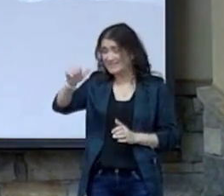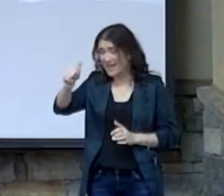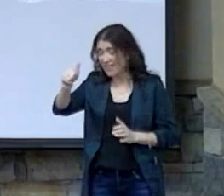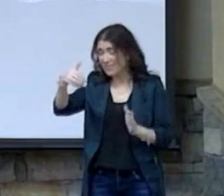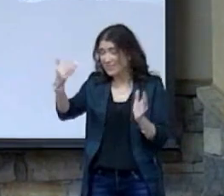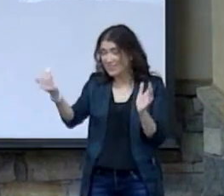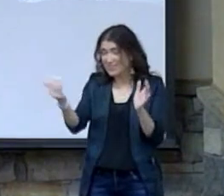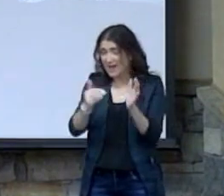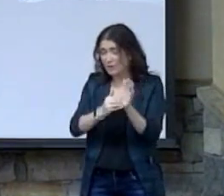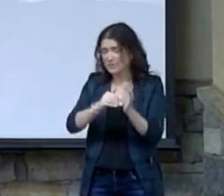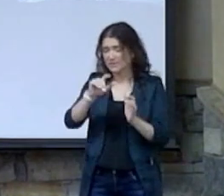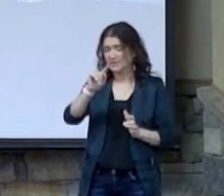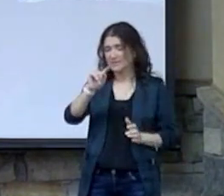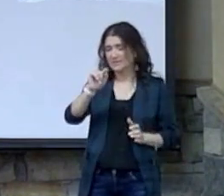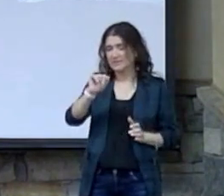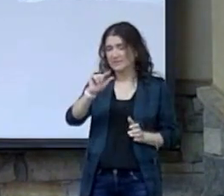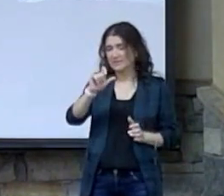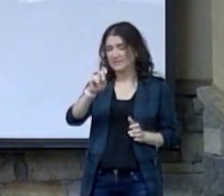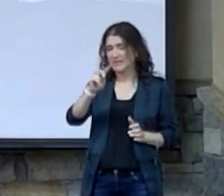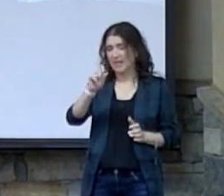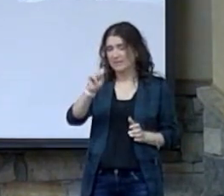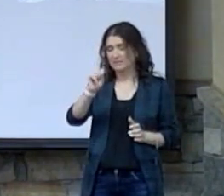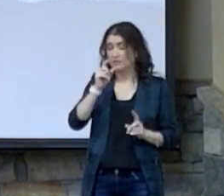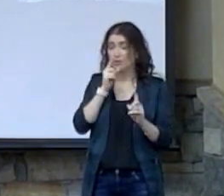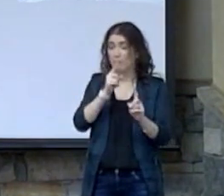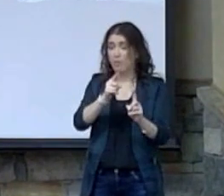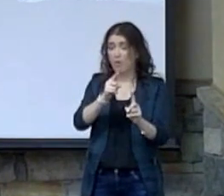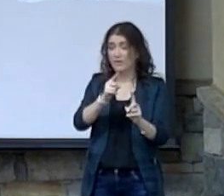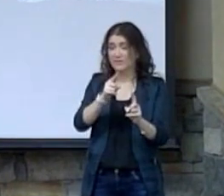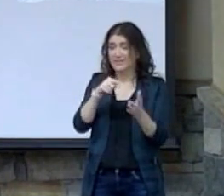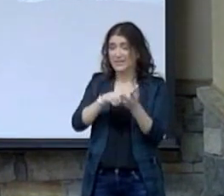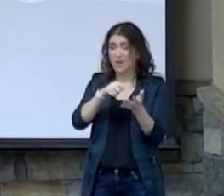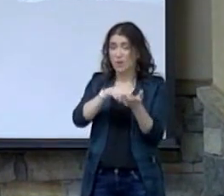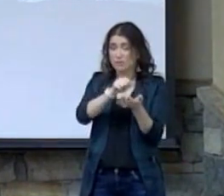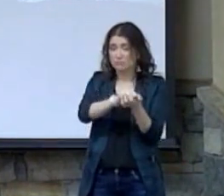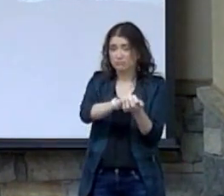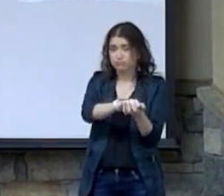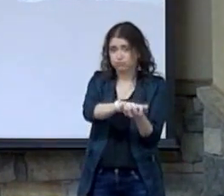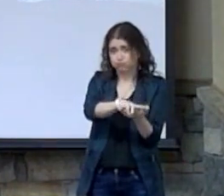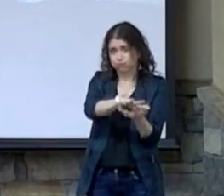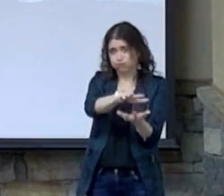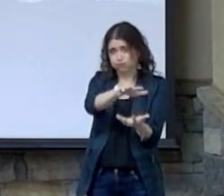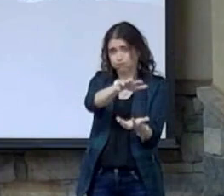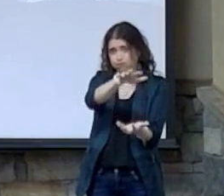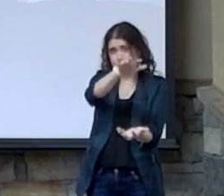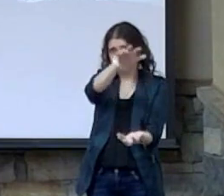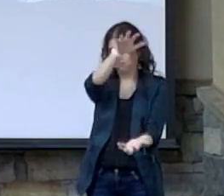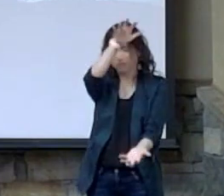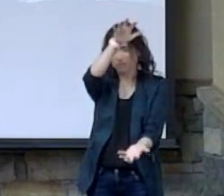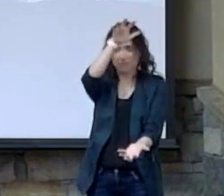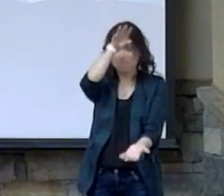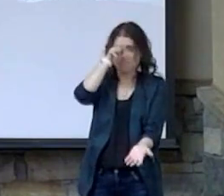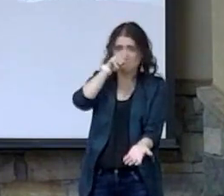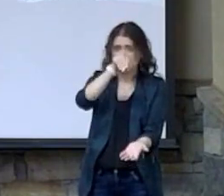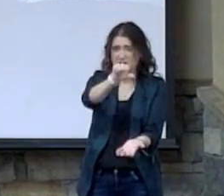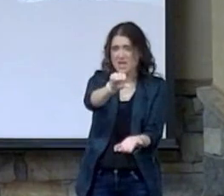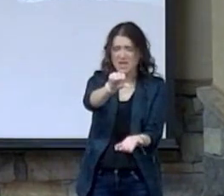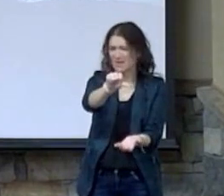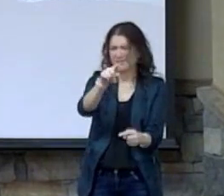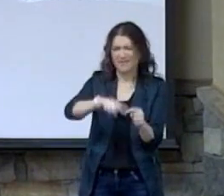10,000 talents. The point is, he owes him a debt that could not be repaid in